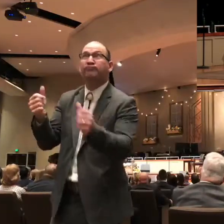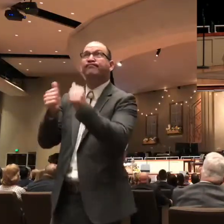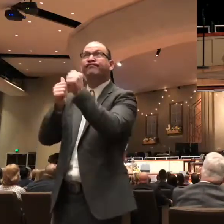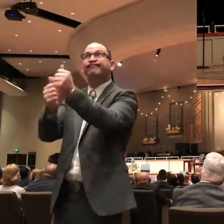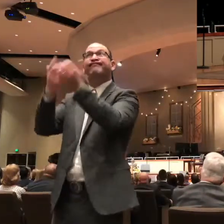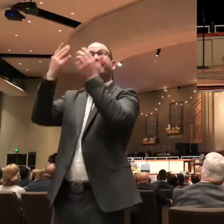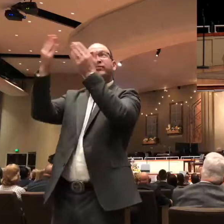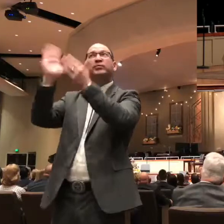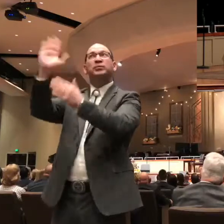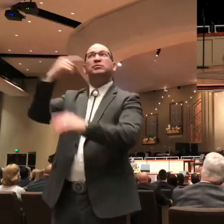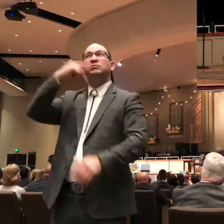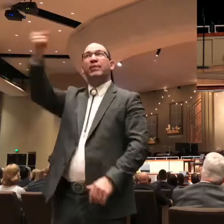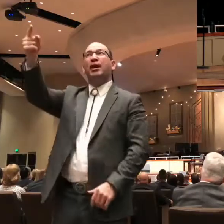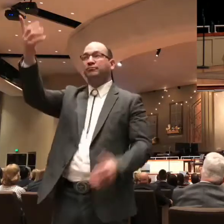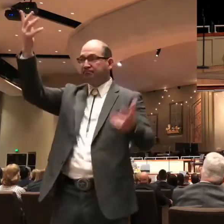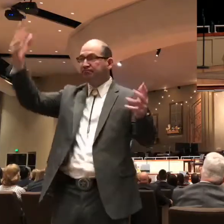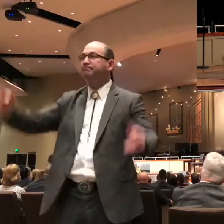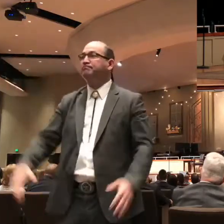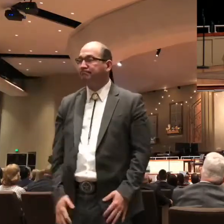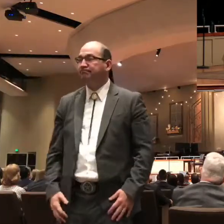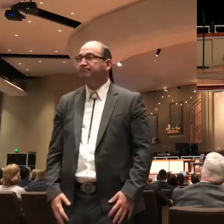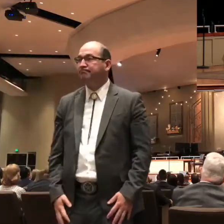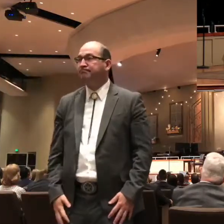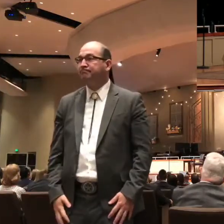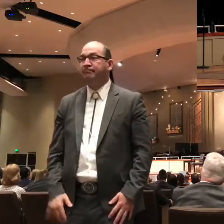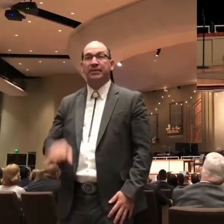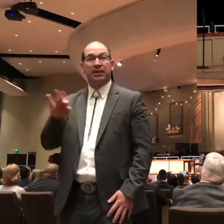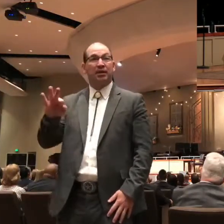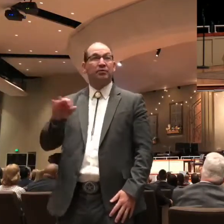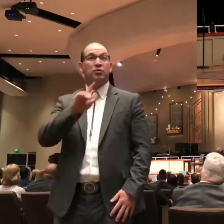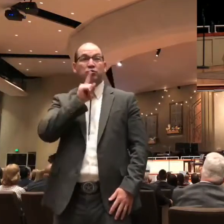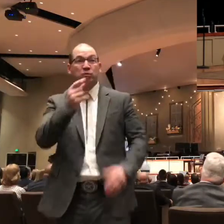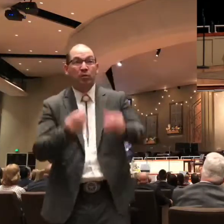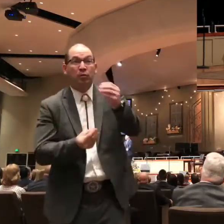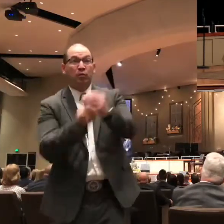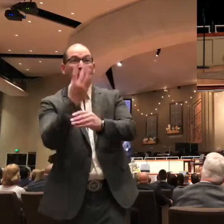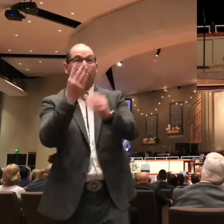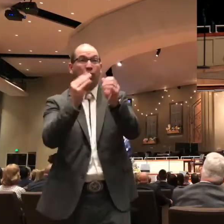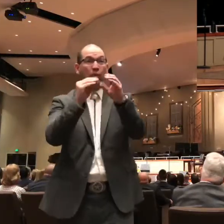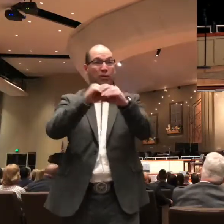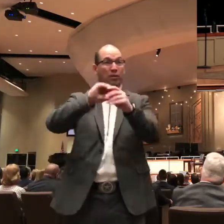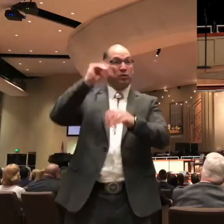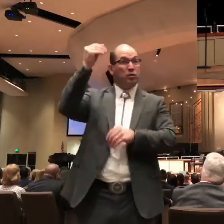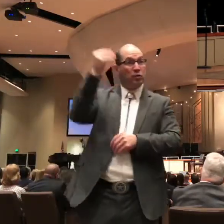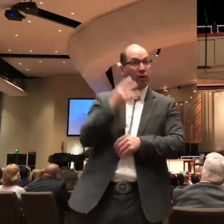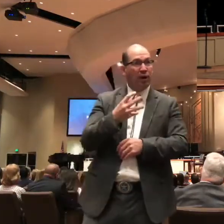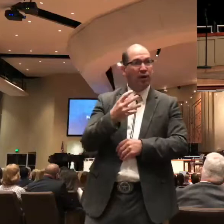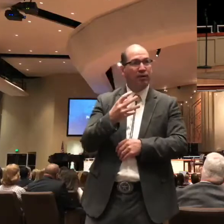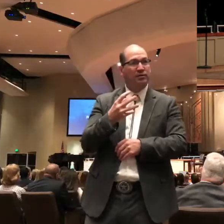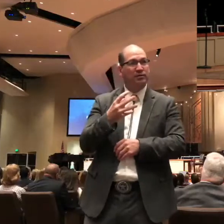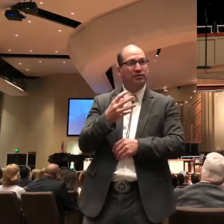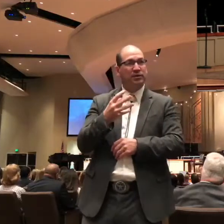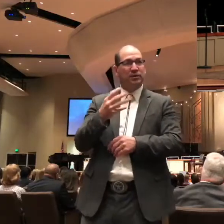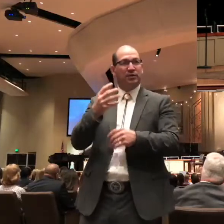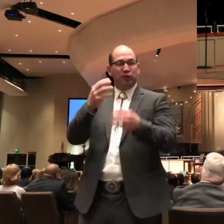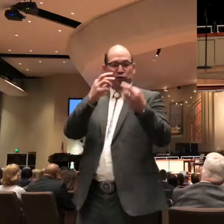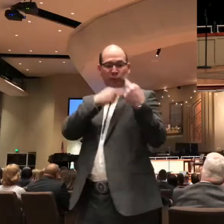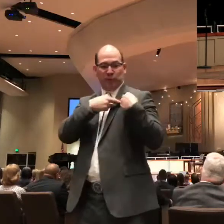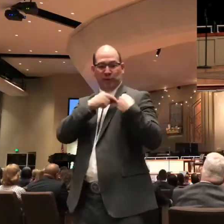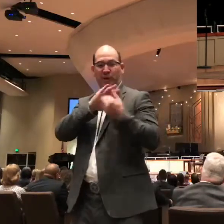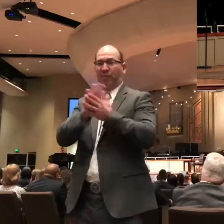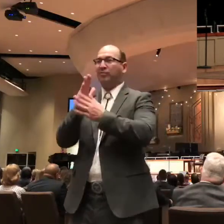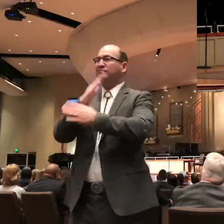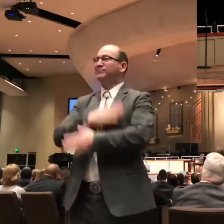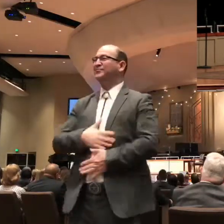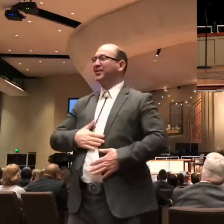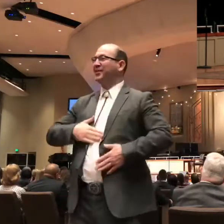ways. And not only that, if you truly are growing in grace, it's not a duty. It becomes delight. I